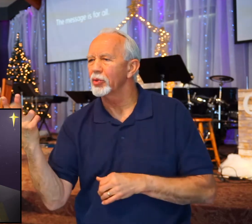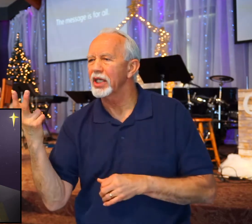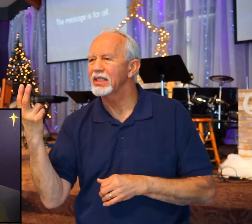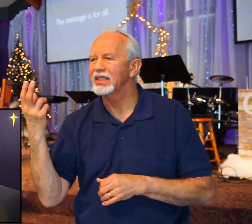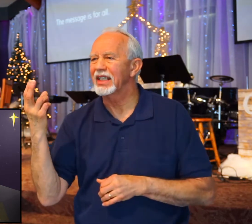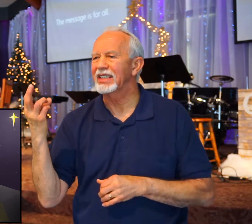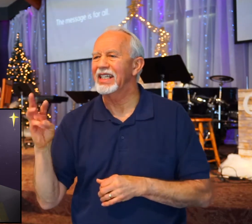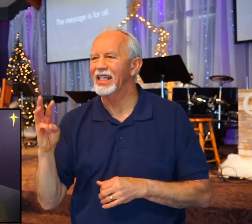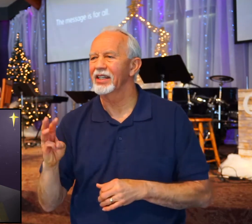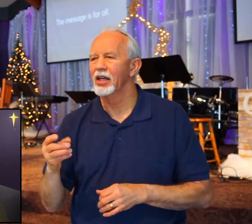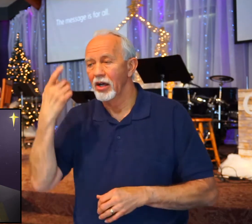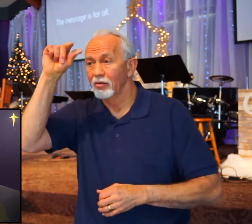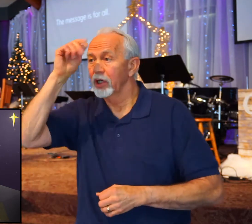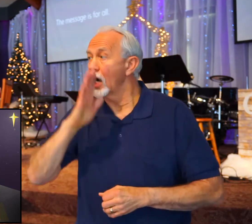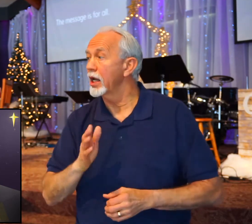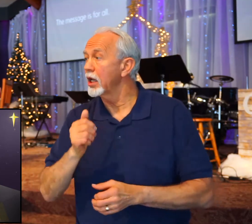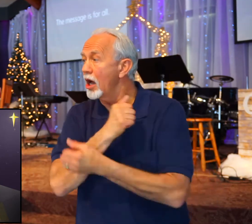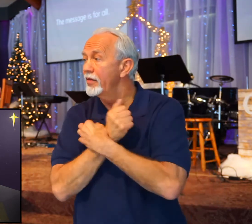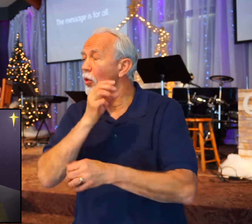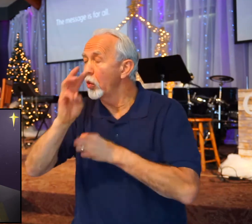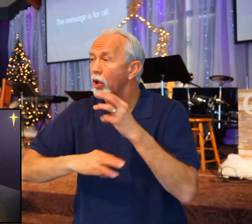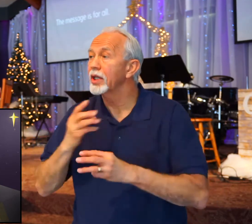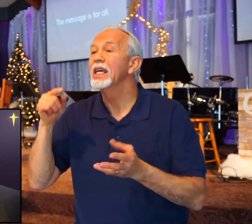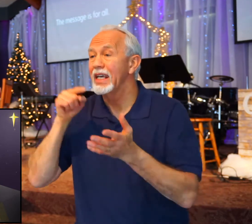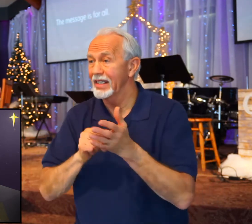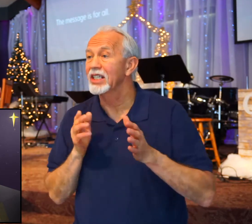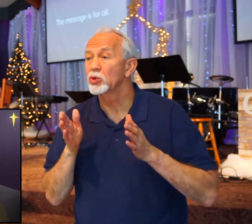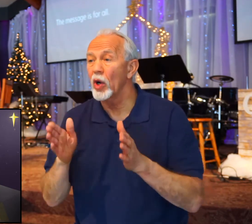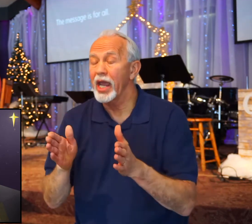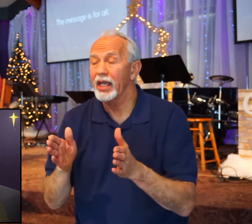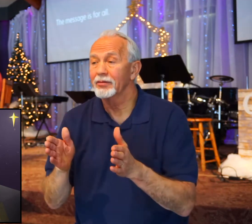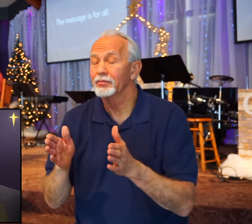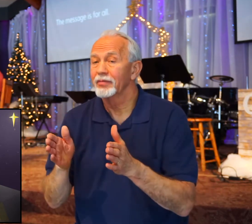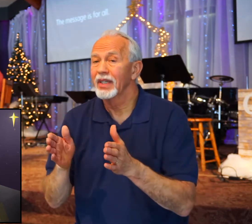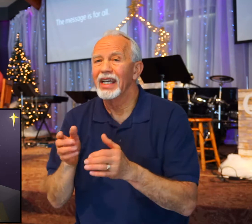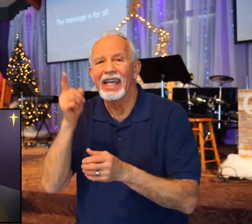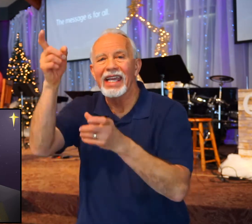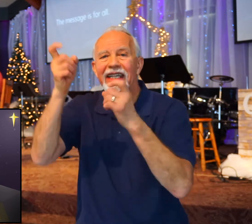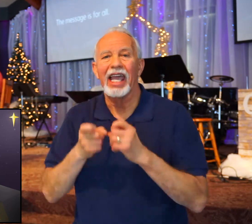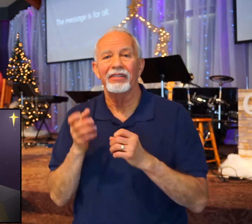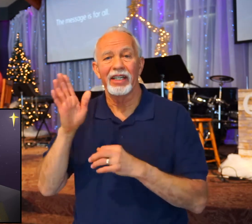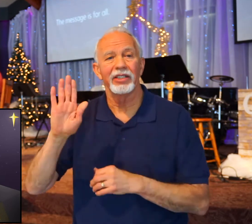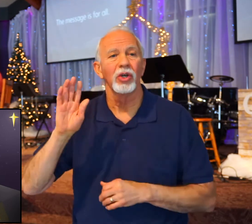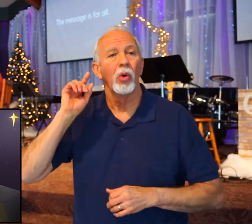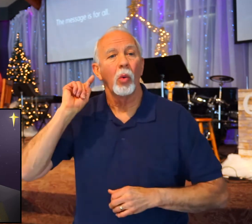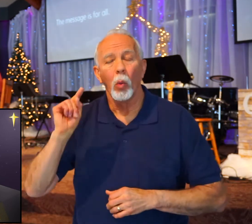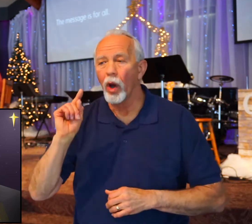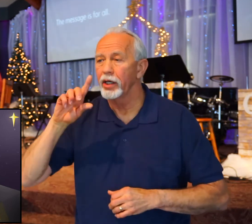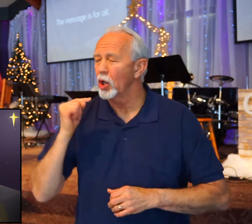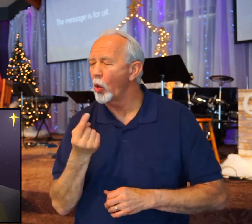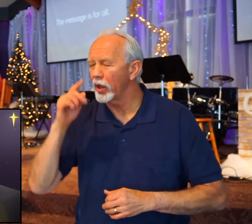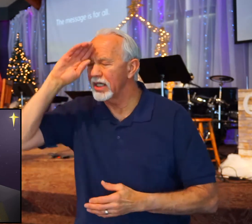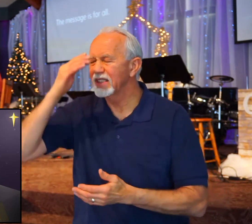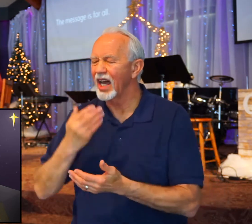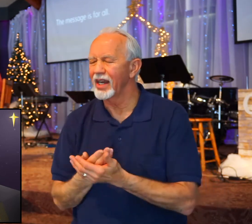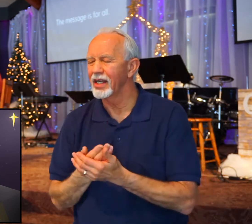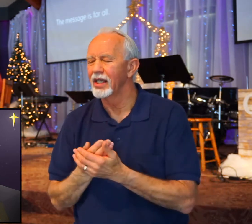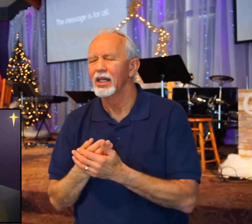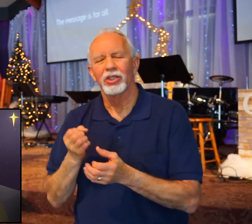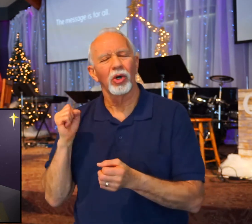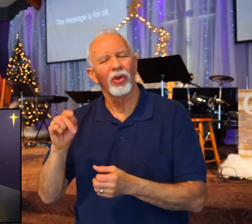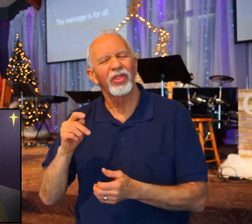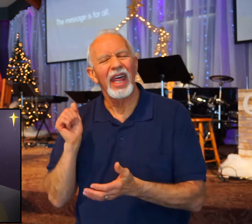John 3:16-18. For God loved the world in this way. He gave his one and only Son, so